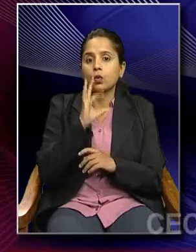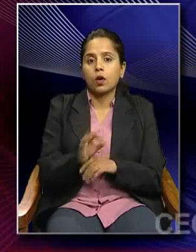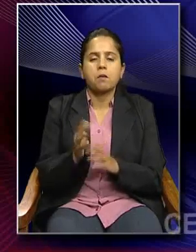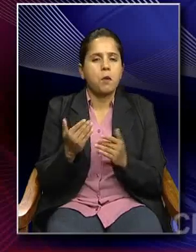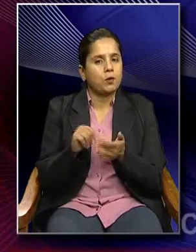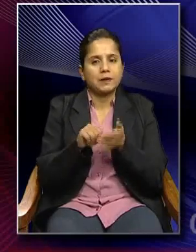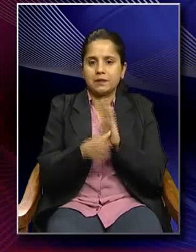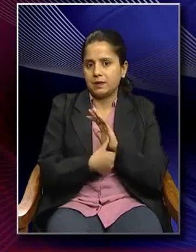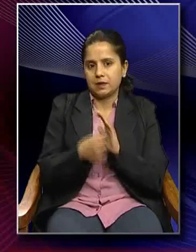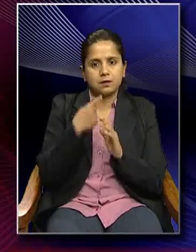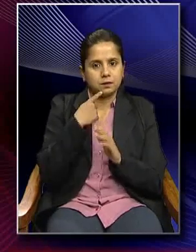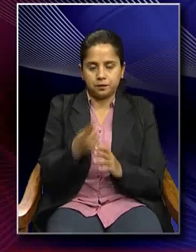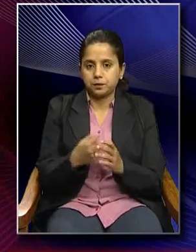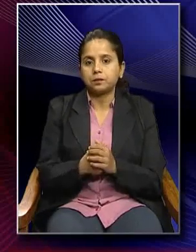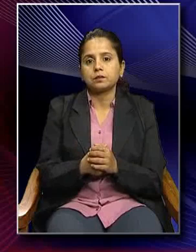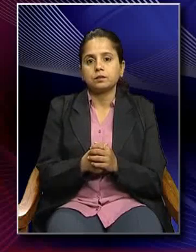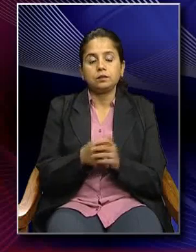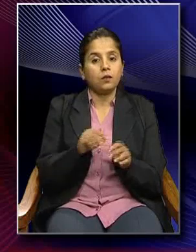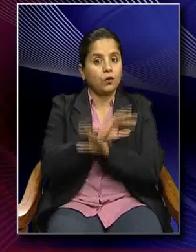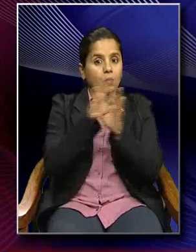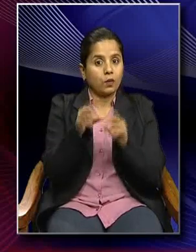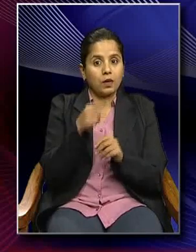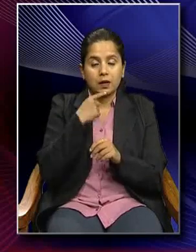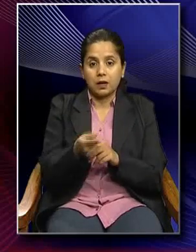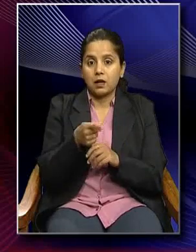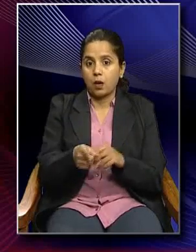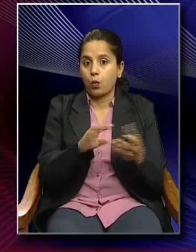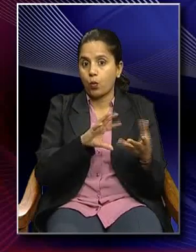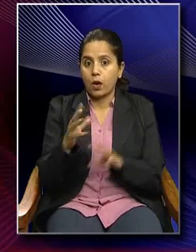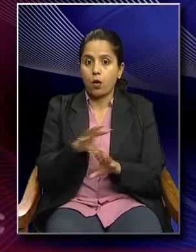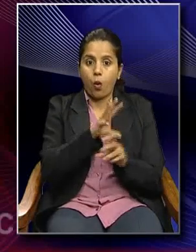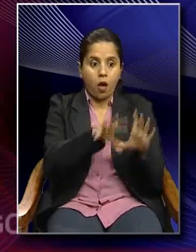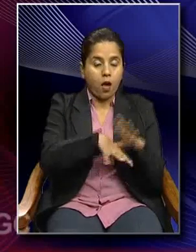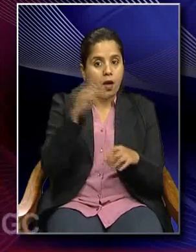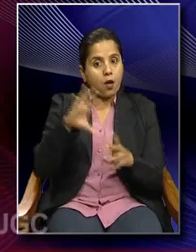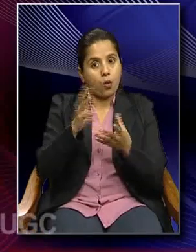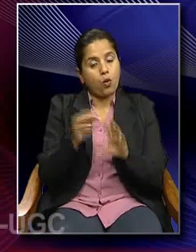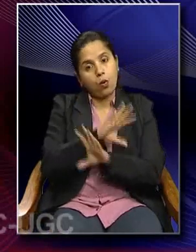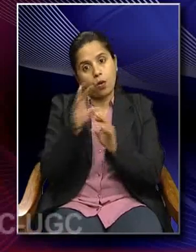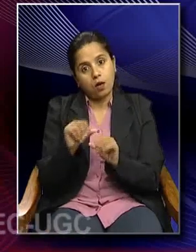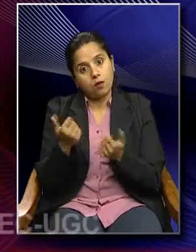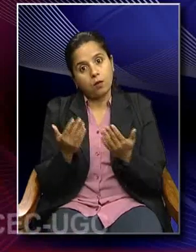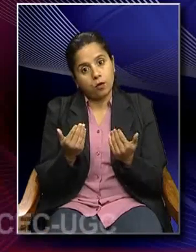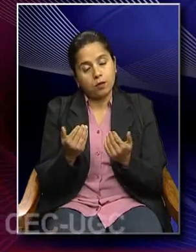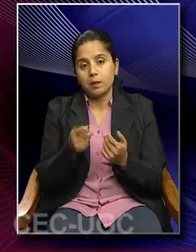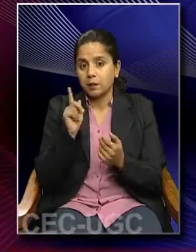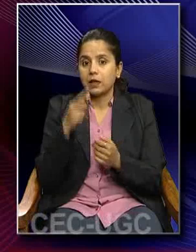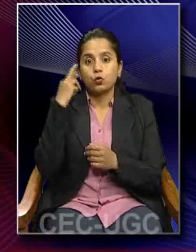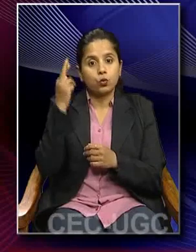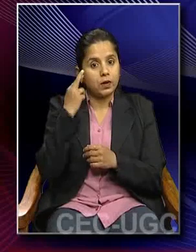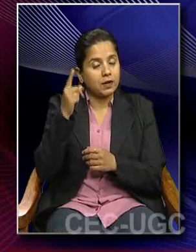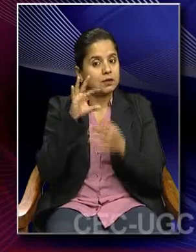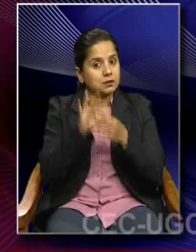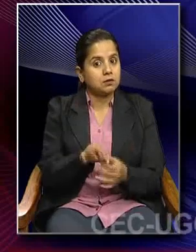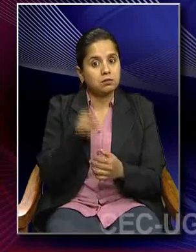possible. So everything cannot be produced out of everything. There has to be a specific cause which will lead